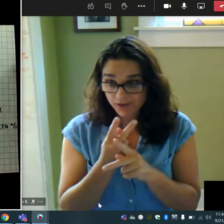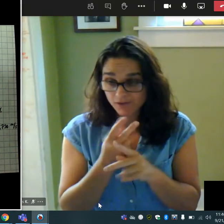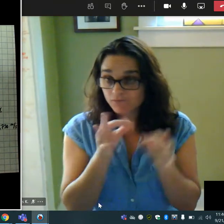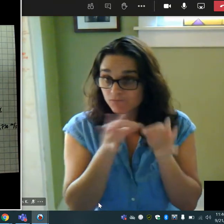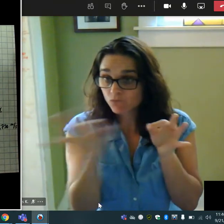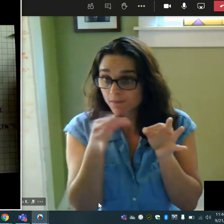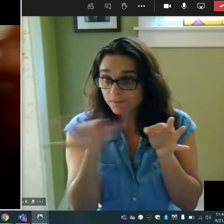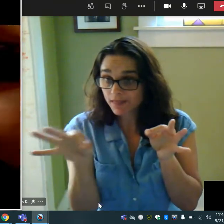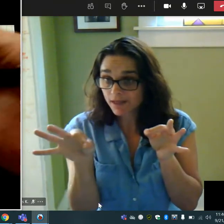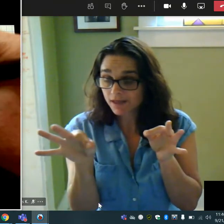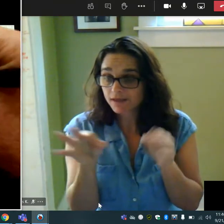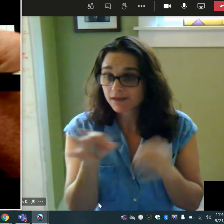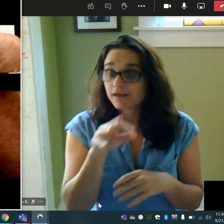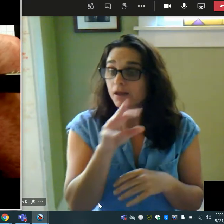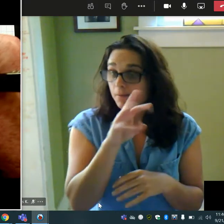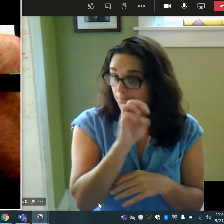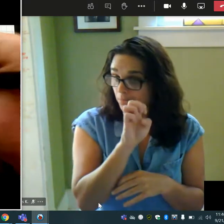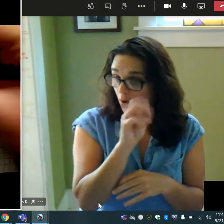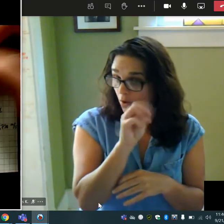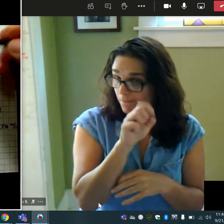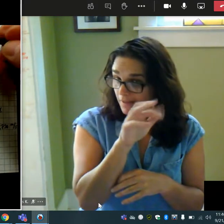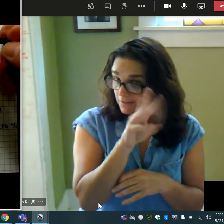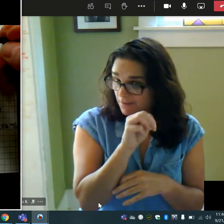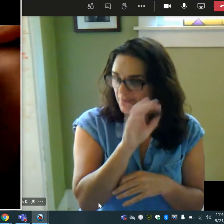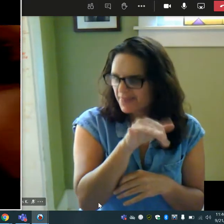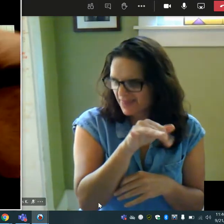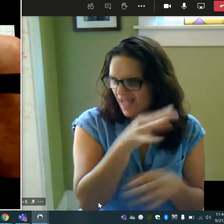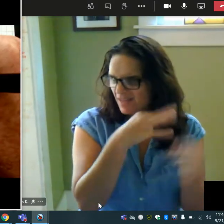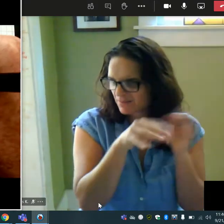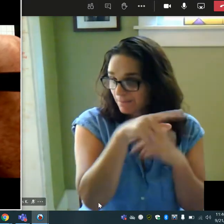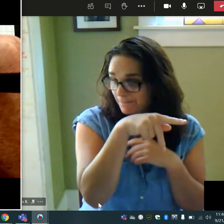p, is equal to the mass of an object